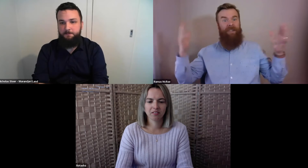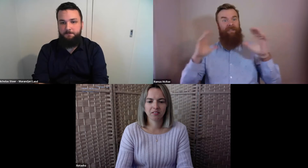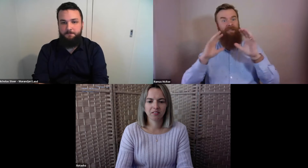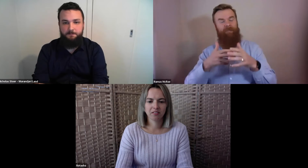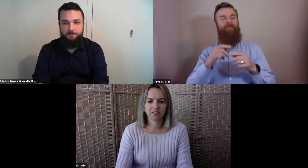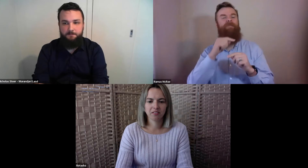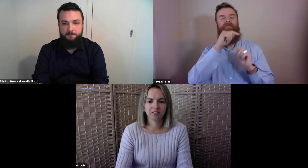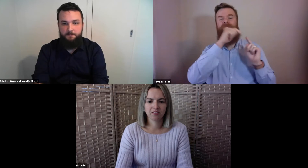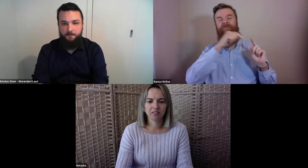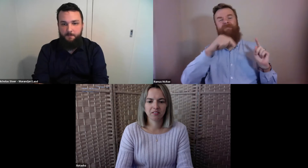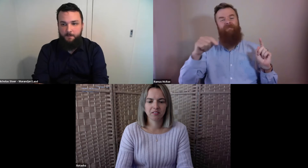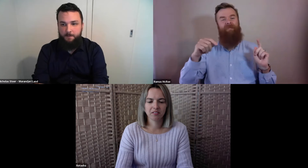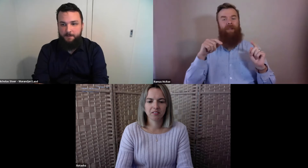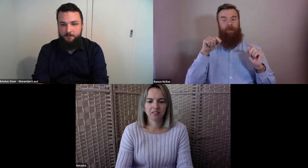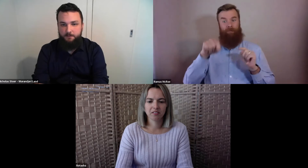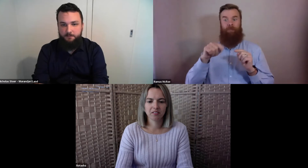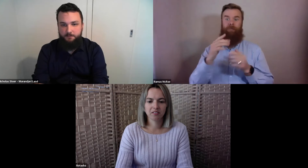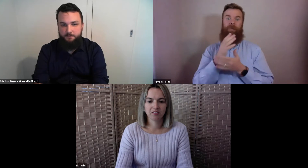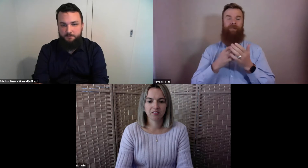time to time.